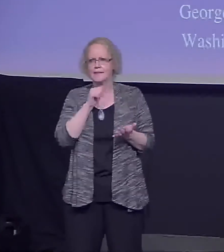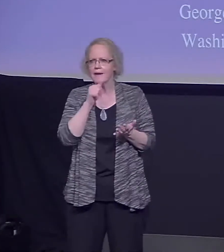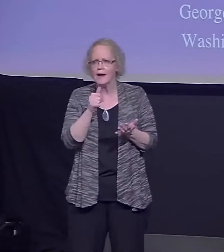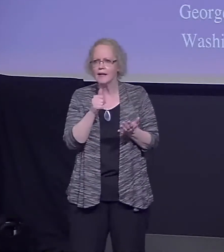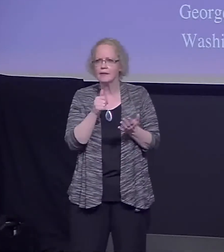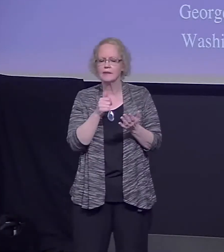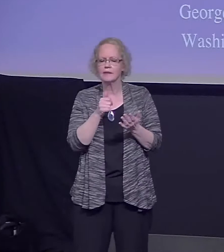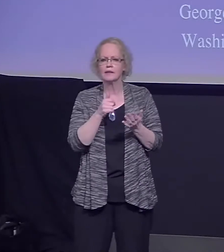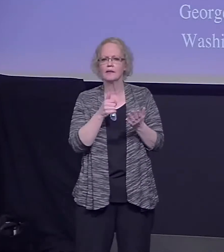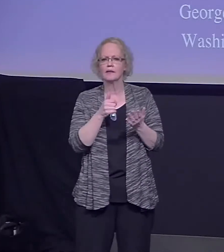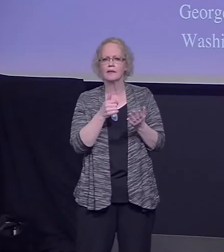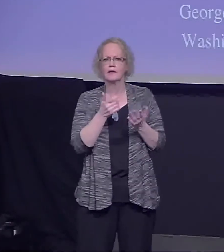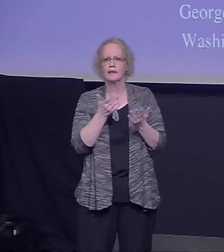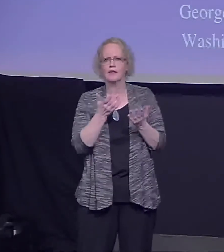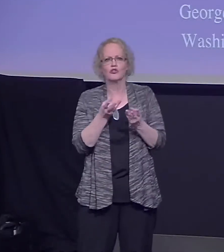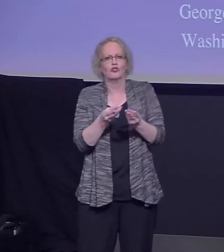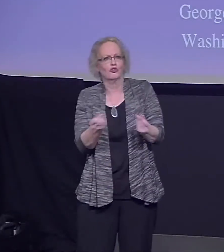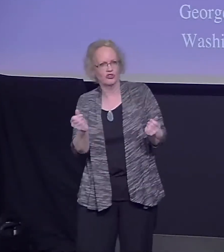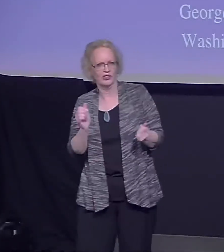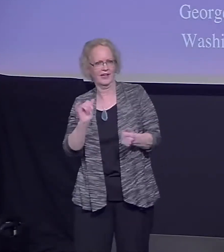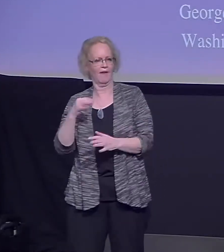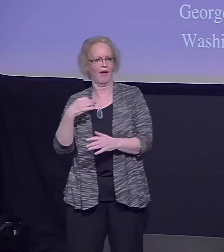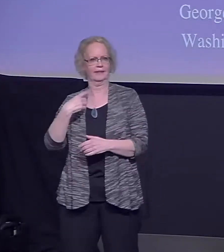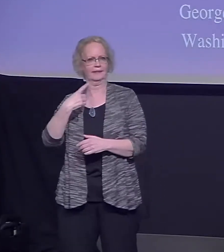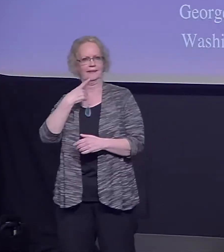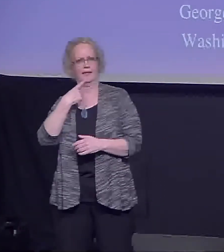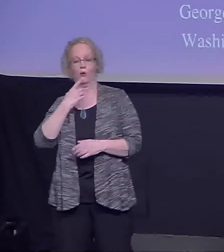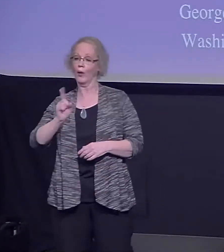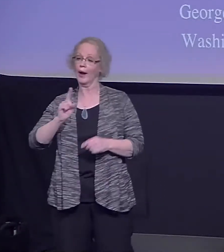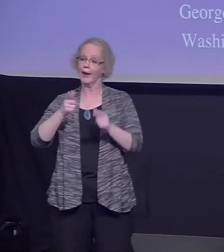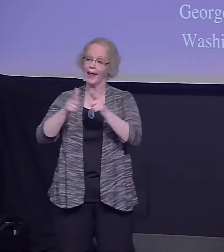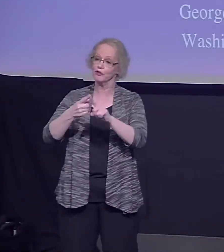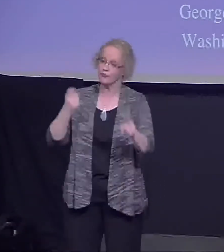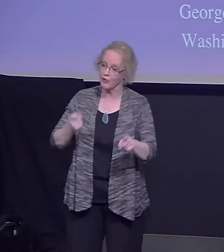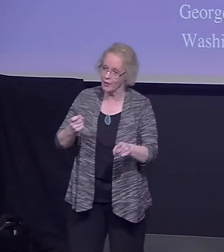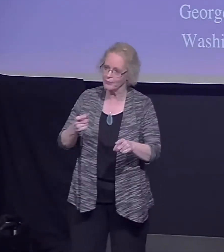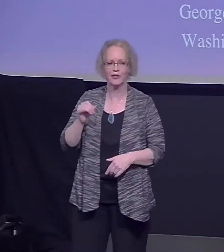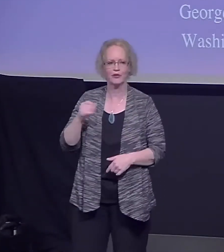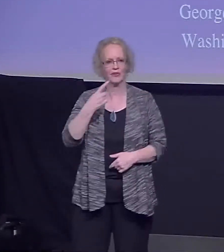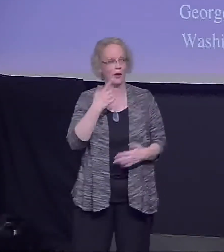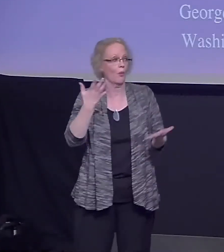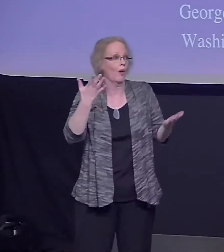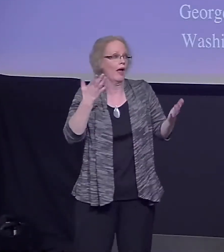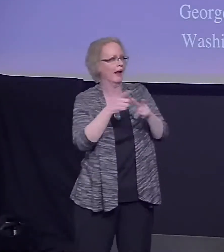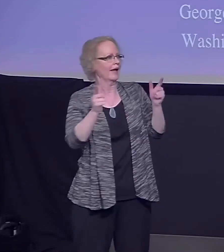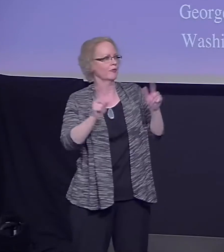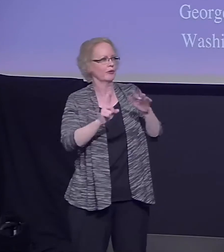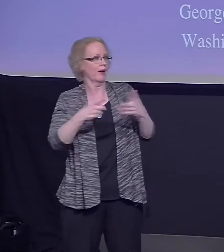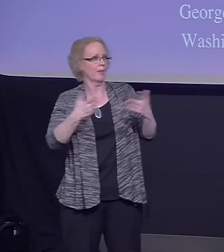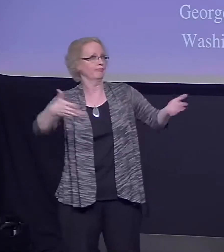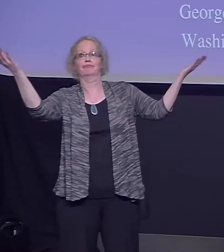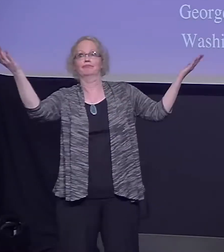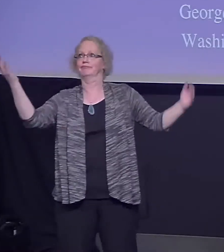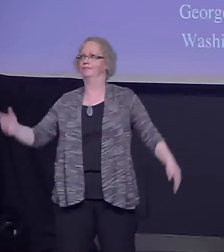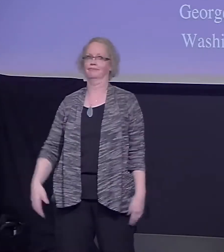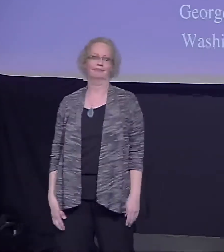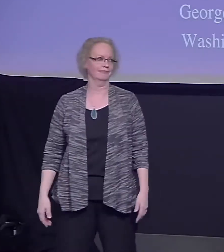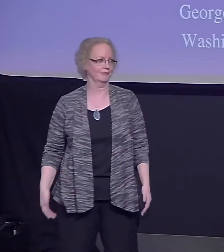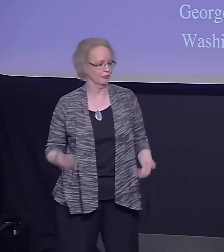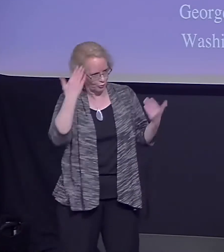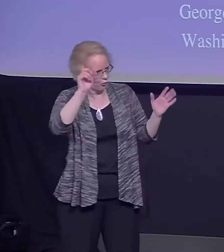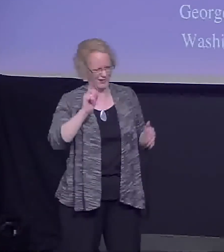from, and you say as an answer, well, it came out of the blue, came out of nowhere. That's not a good answer. We,